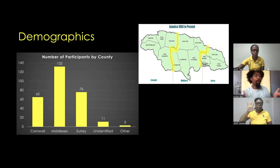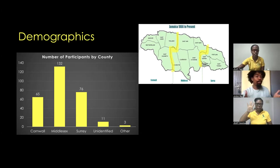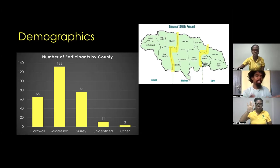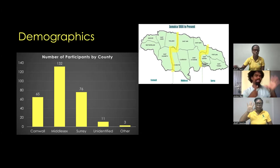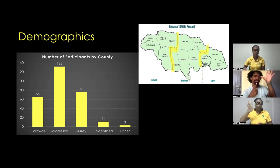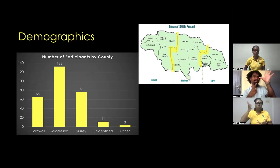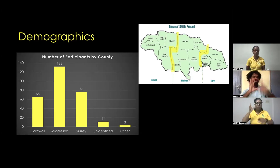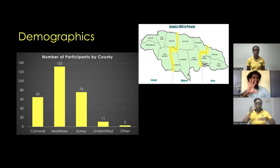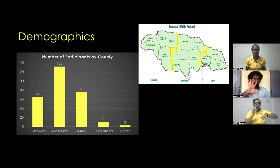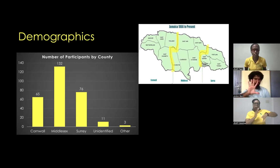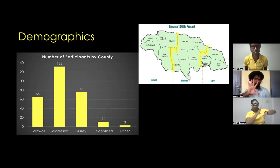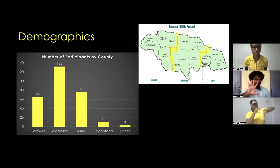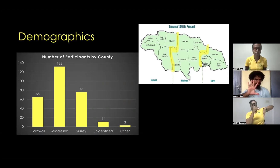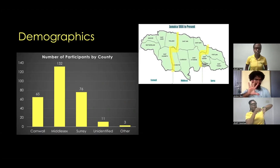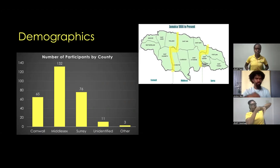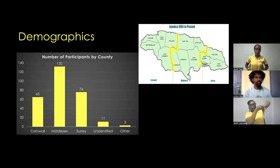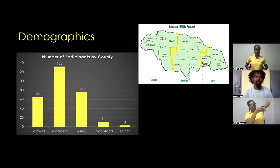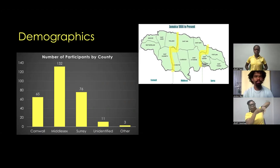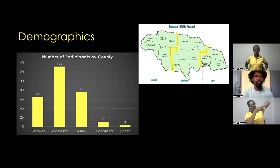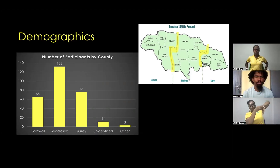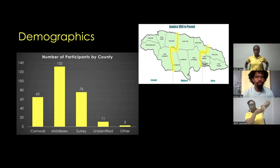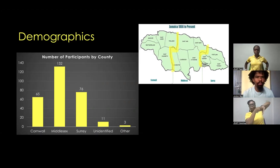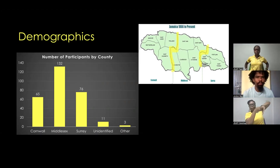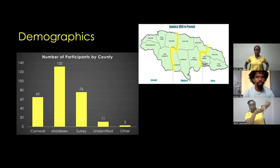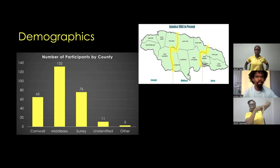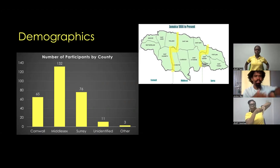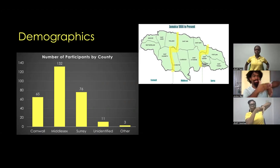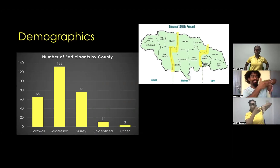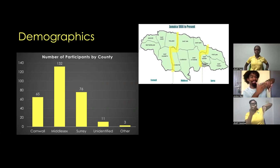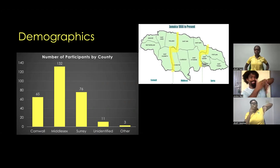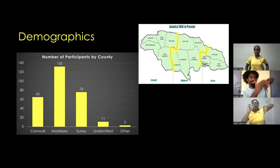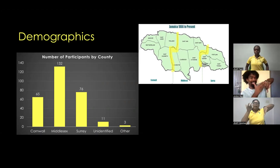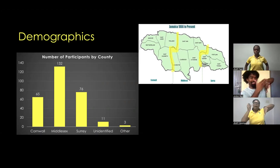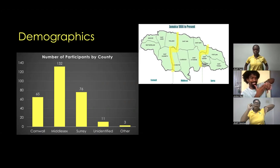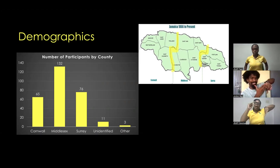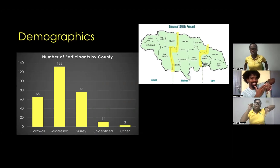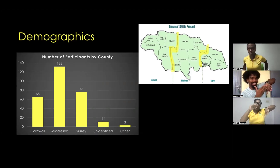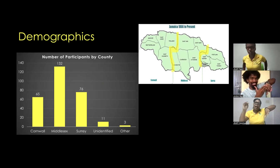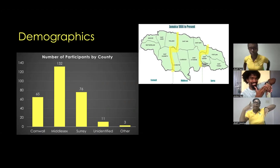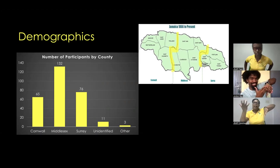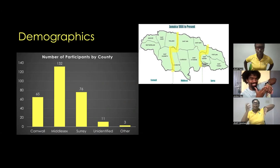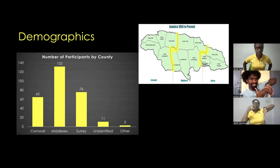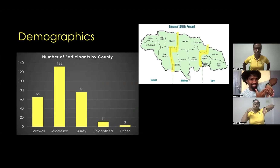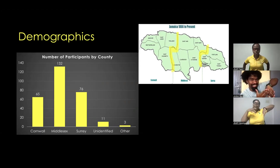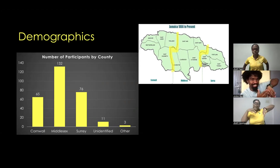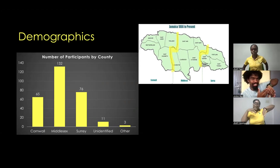over closer to the midwestern part is 65, and in the basically